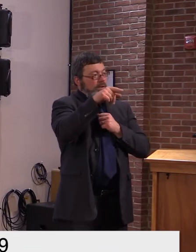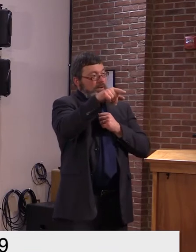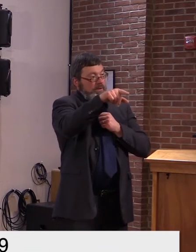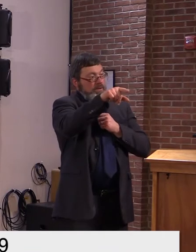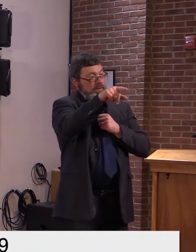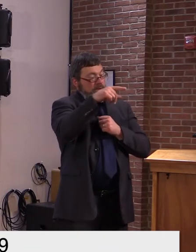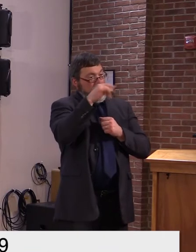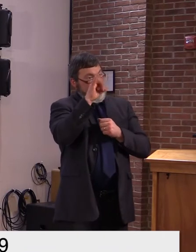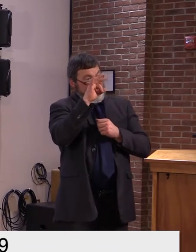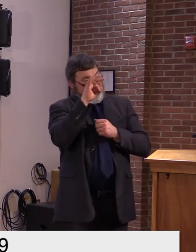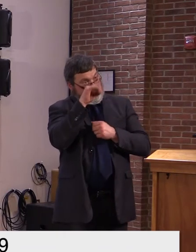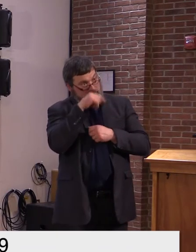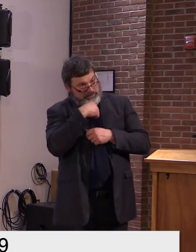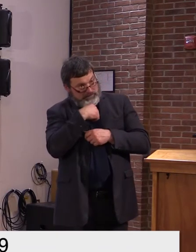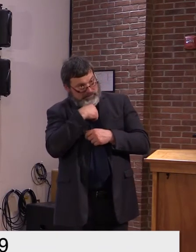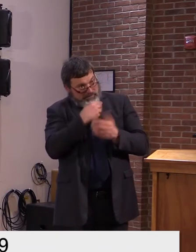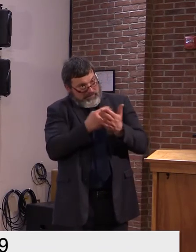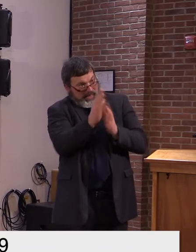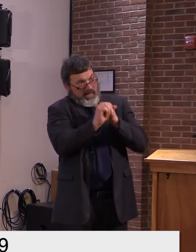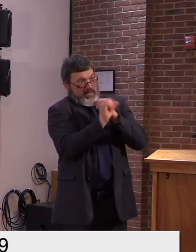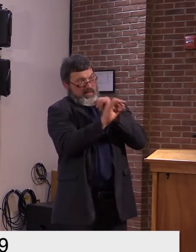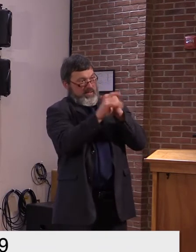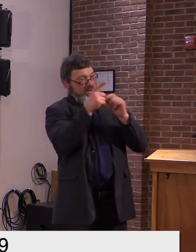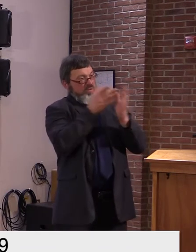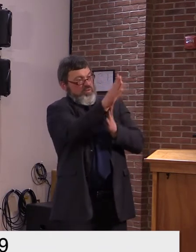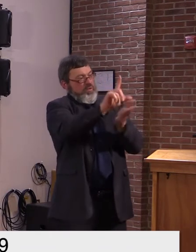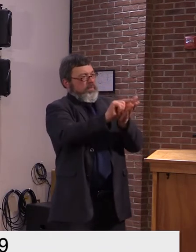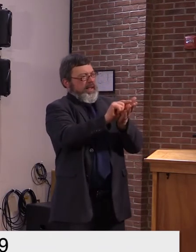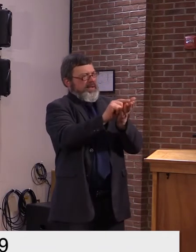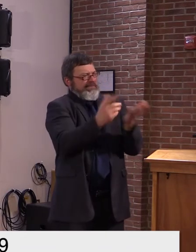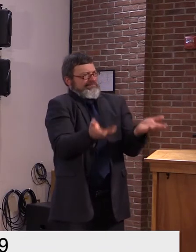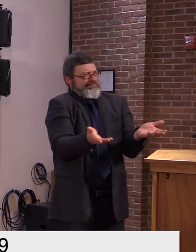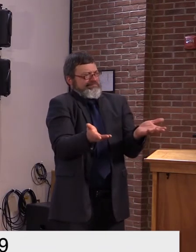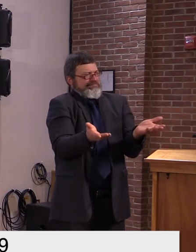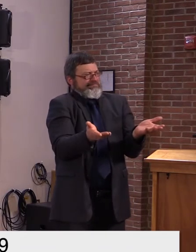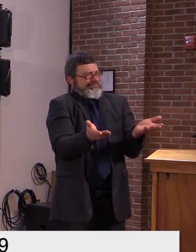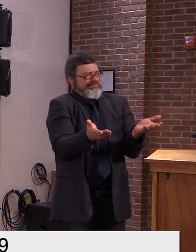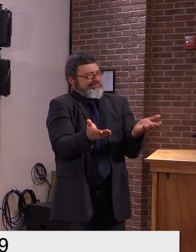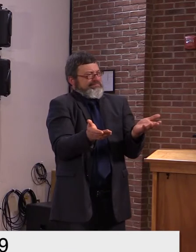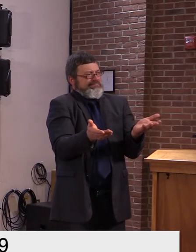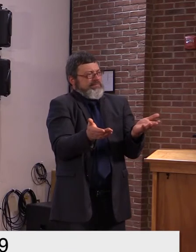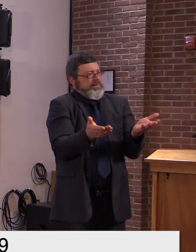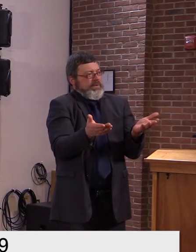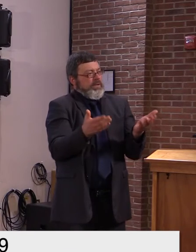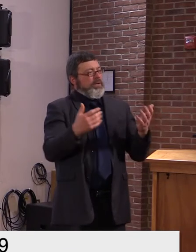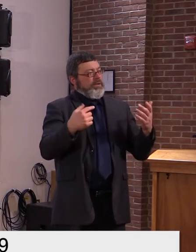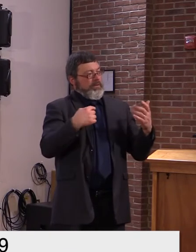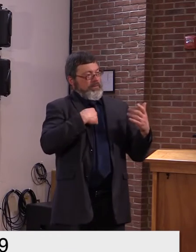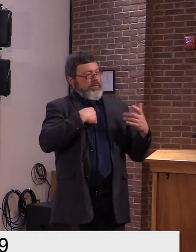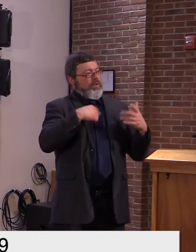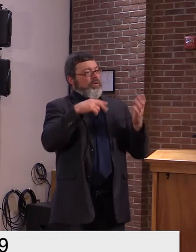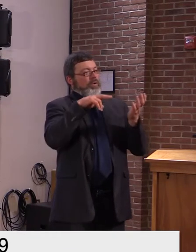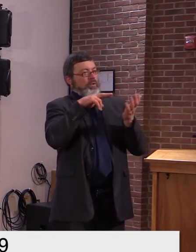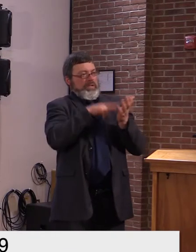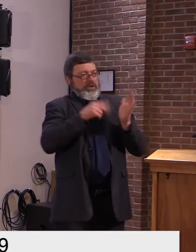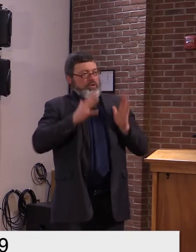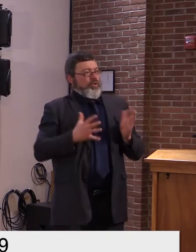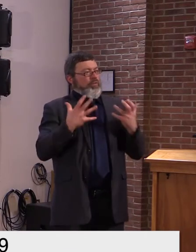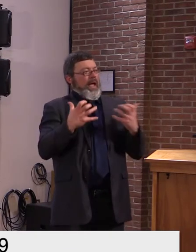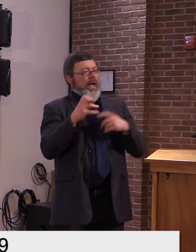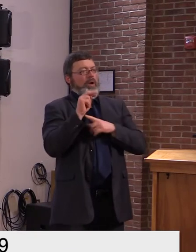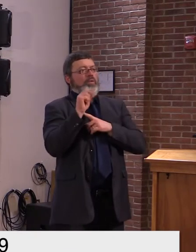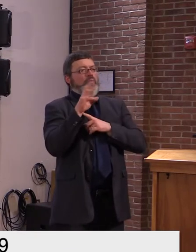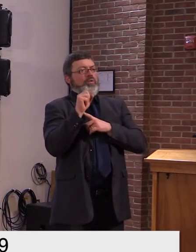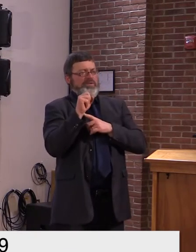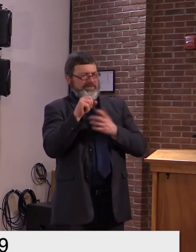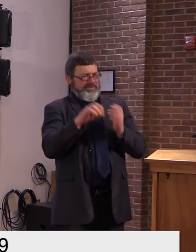publications are hammered. So your readers want the news. But you don't have the advertising base. So